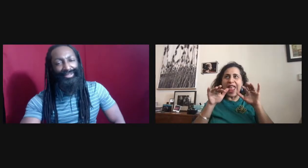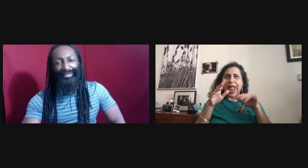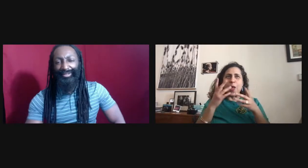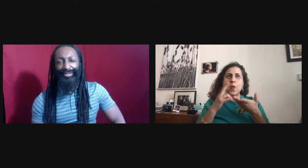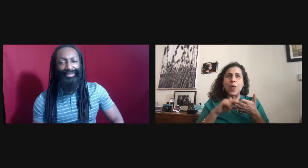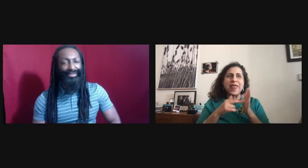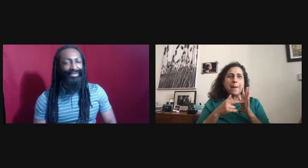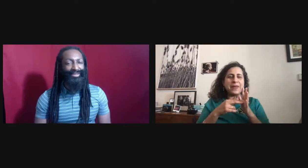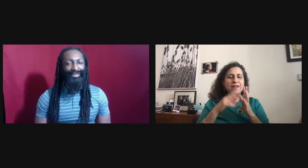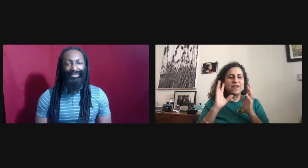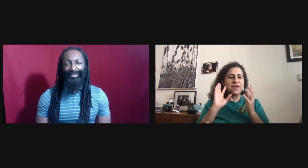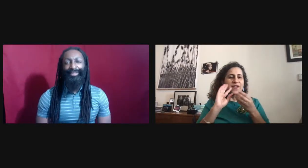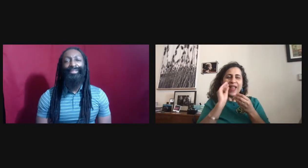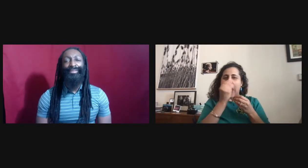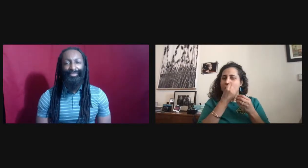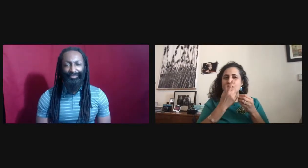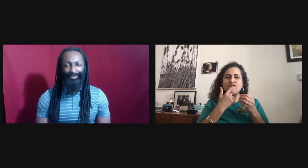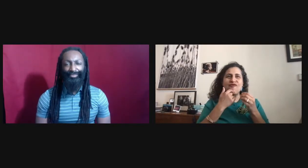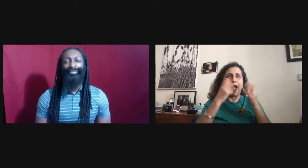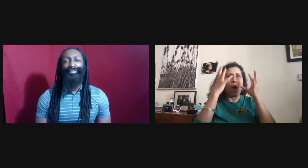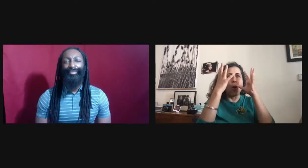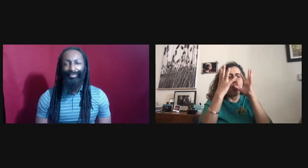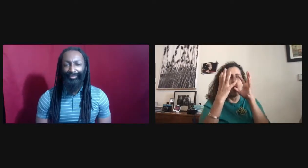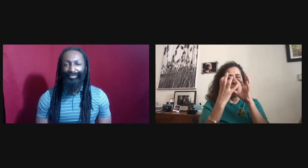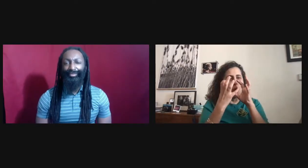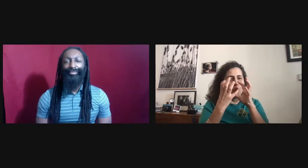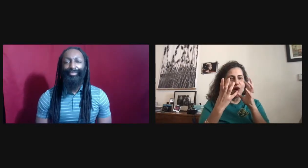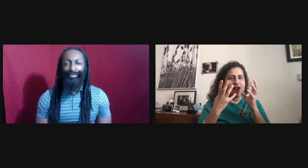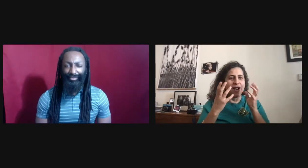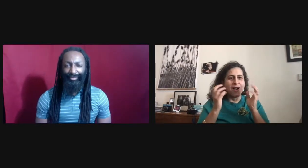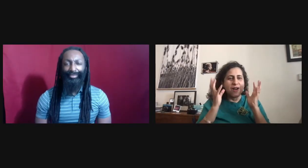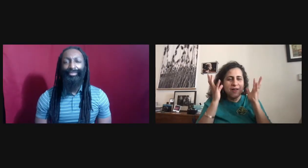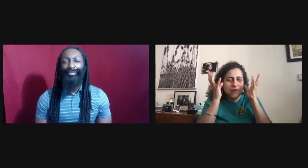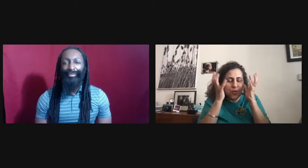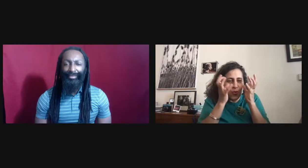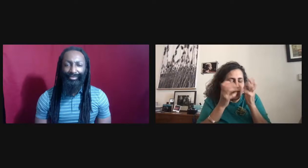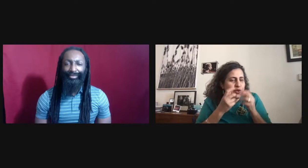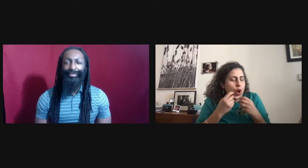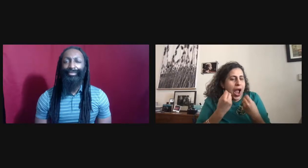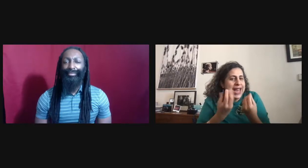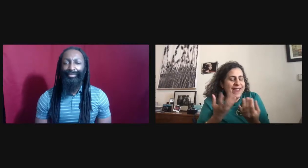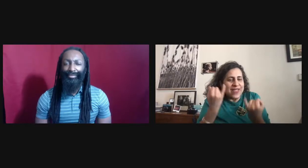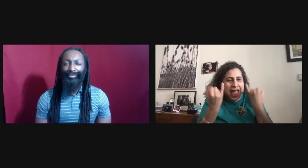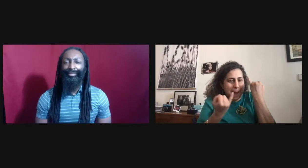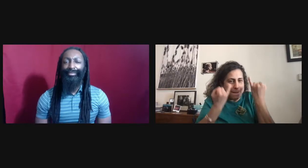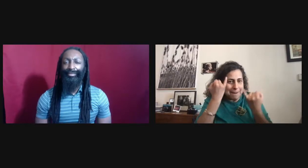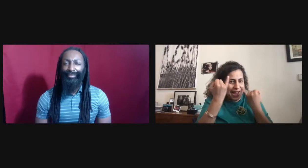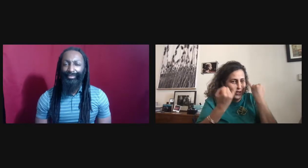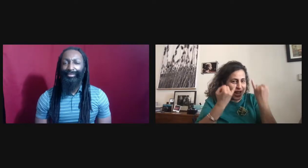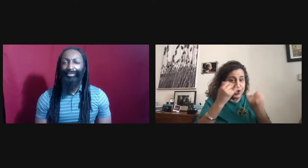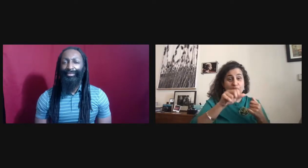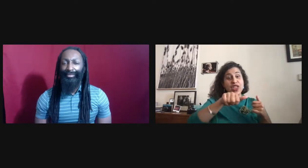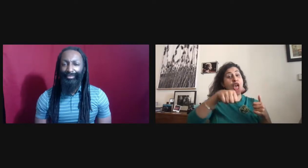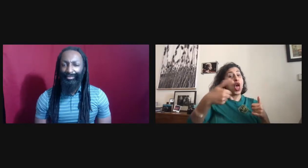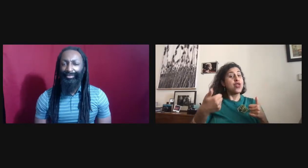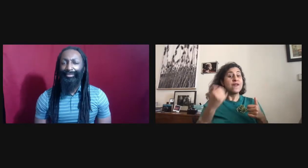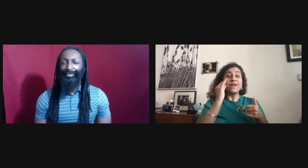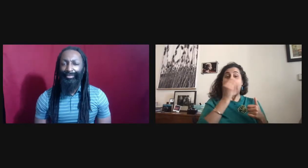have an attachment, to have an emotional connection. And so that red and that flower, as it comes in